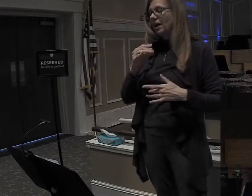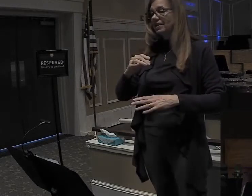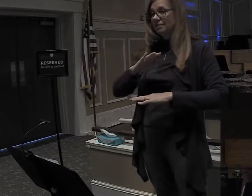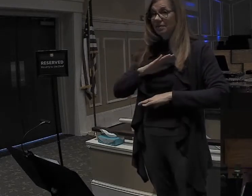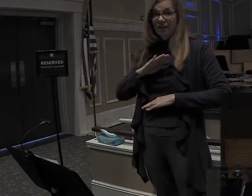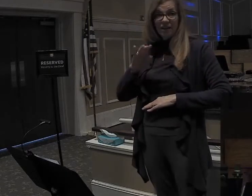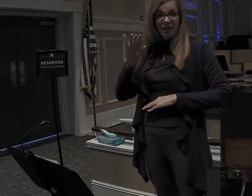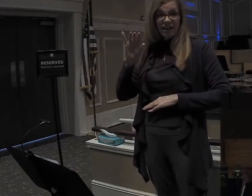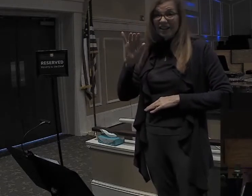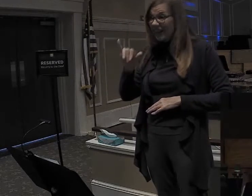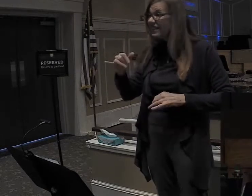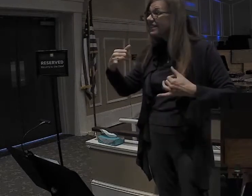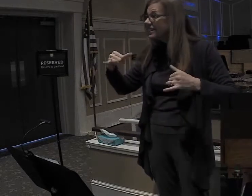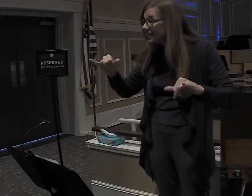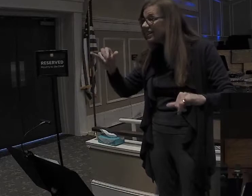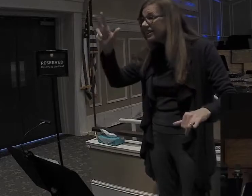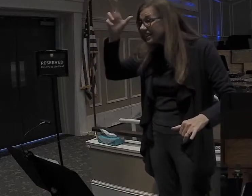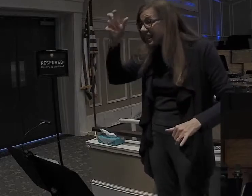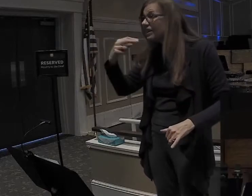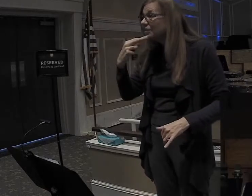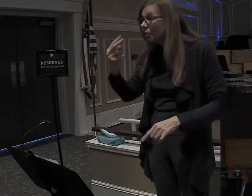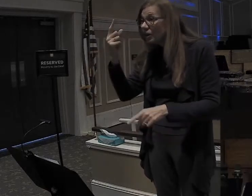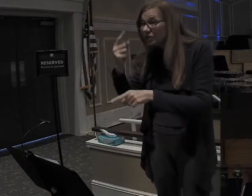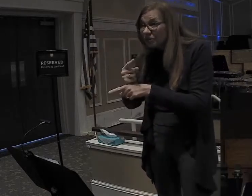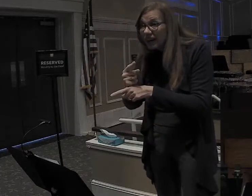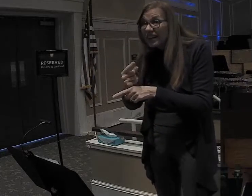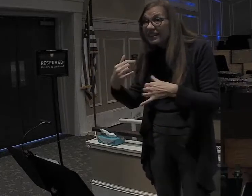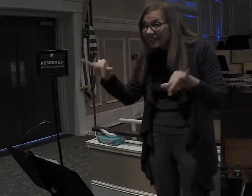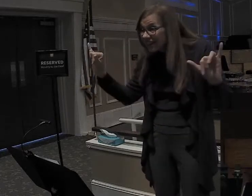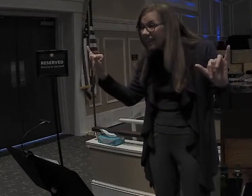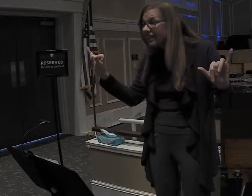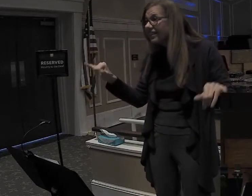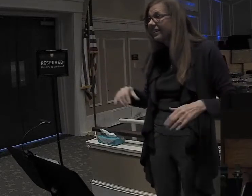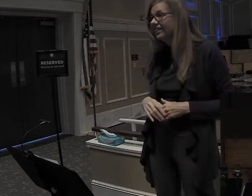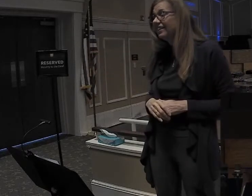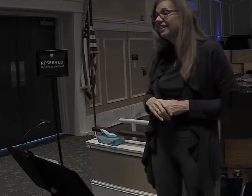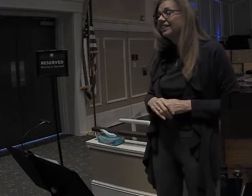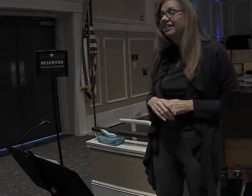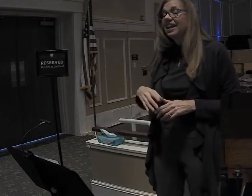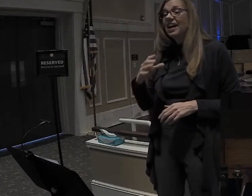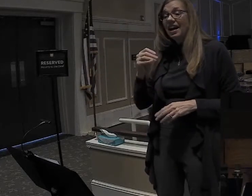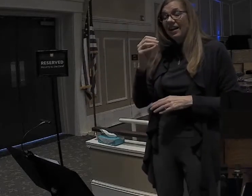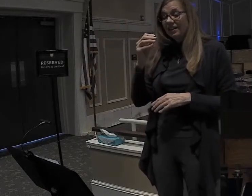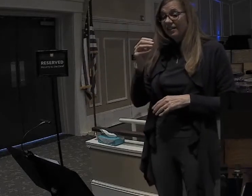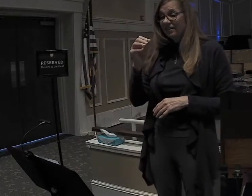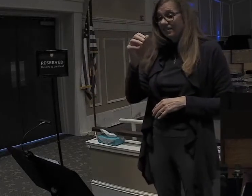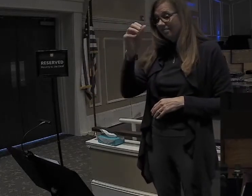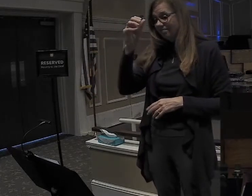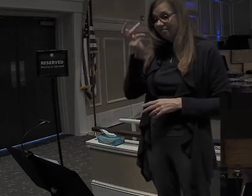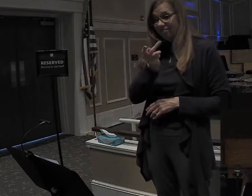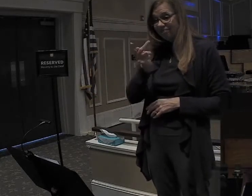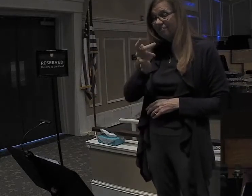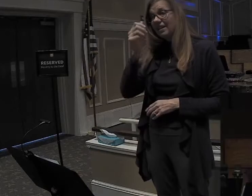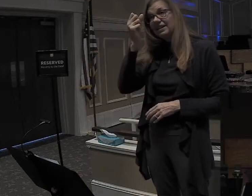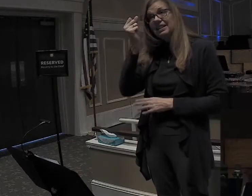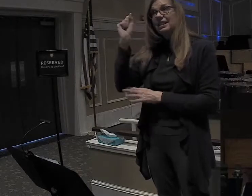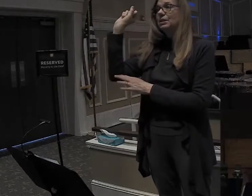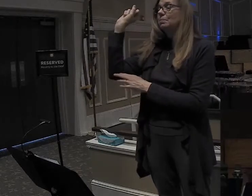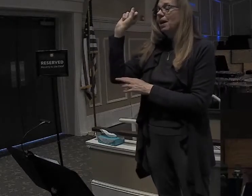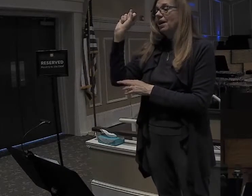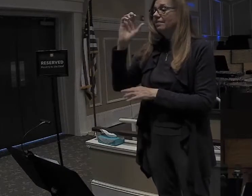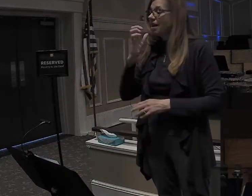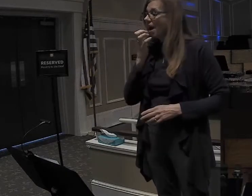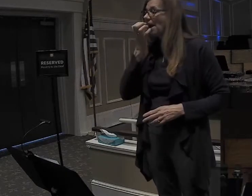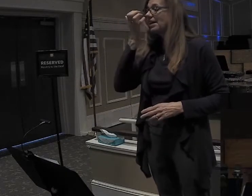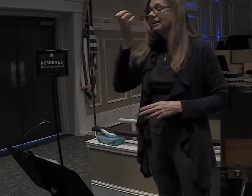Is that still not the voice of Satan in our world today? And they disobeyed. They ate, and there